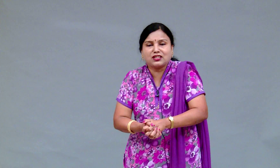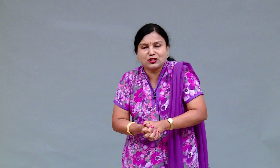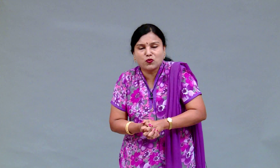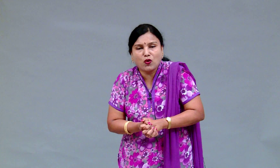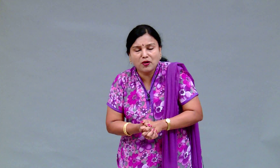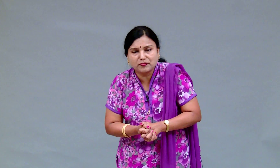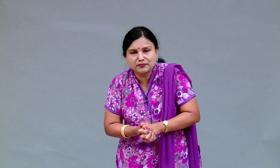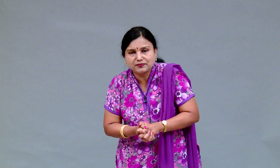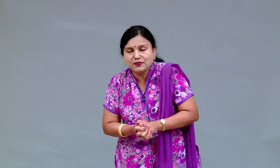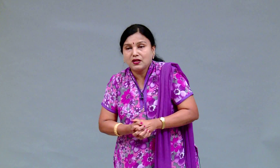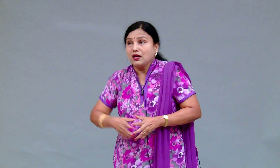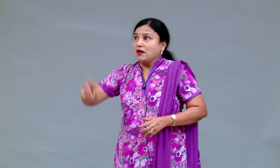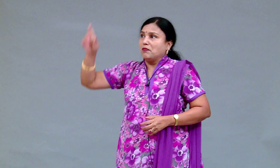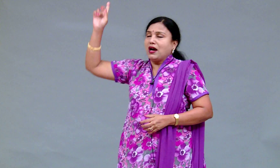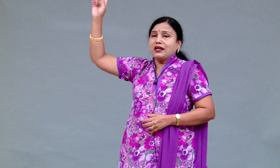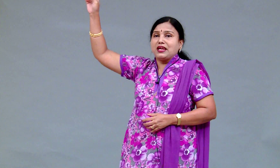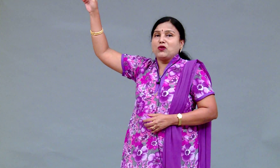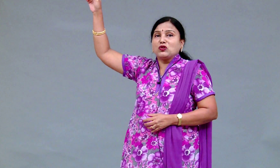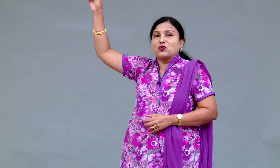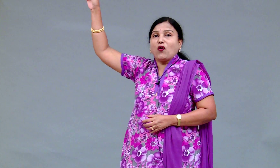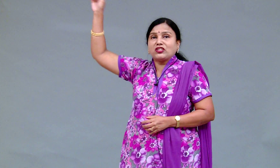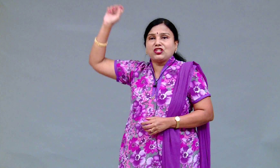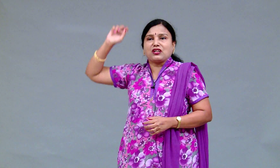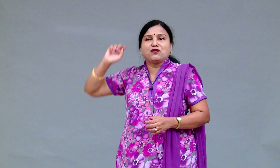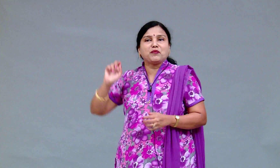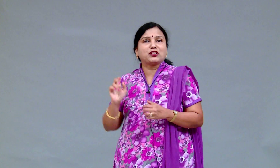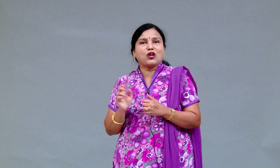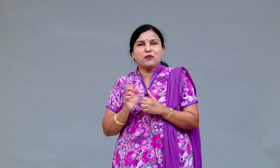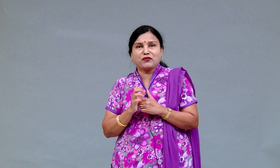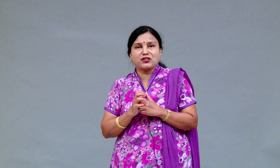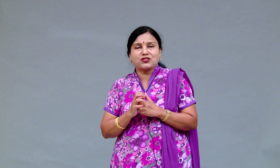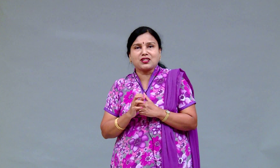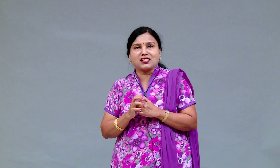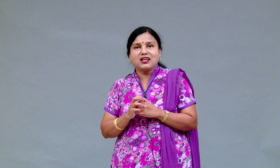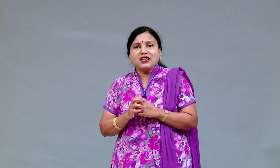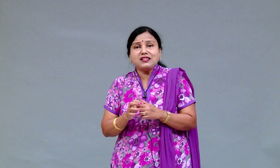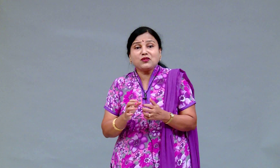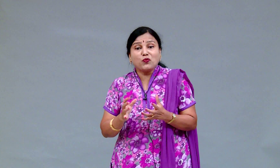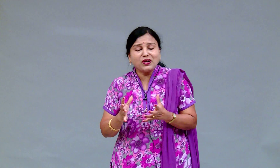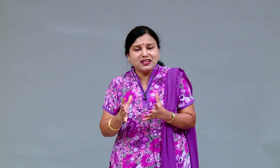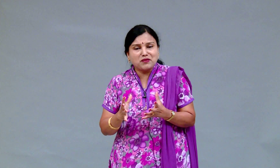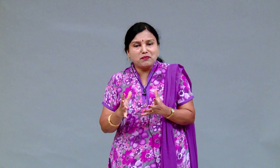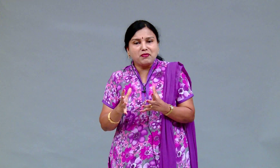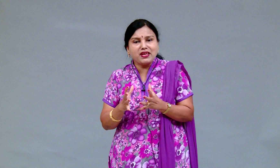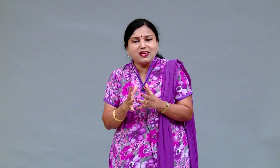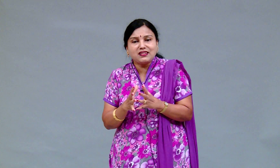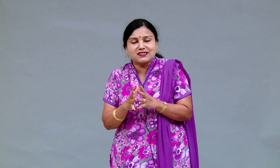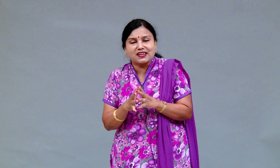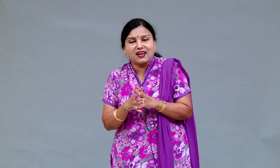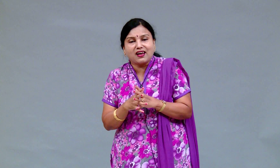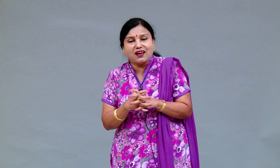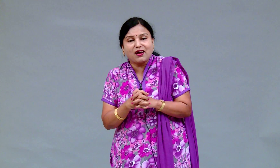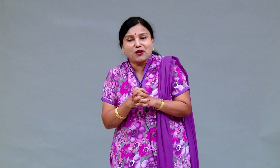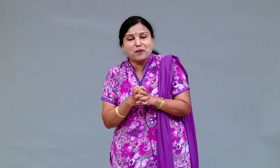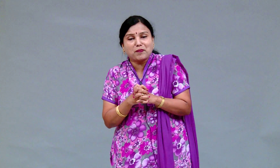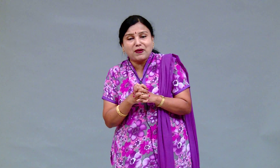get warm. Monkey was watching from the top of the tree. He said, what an amazing